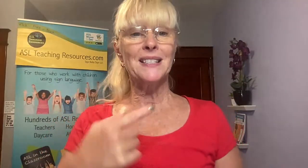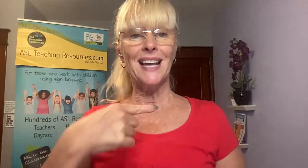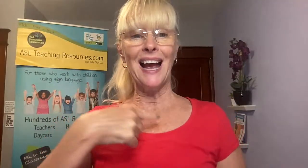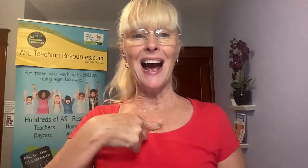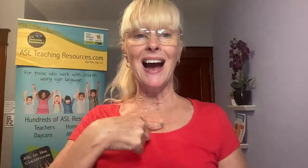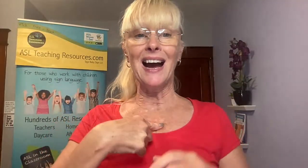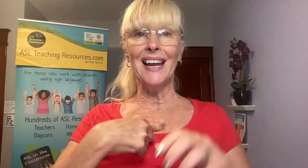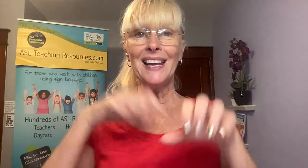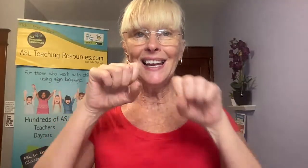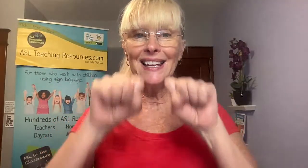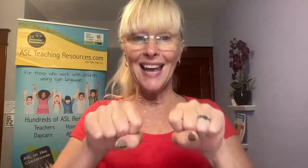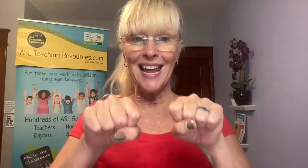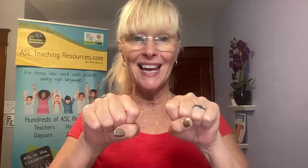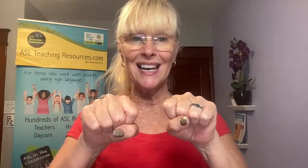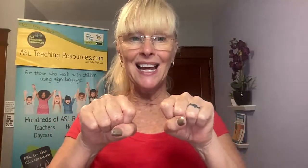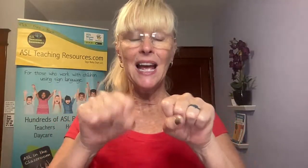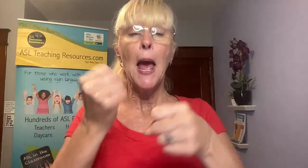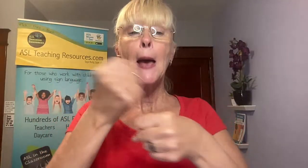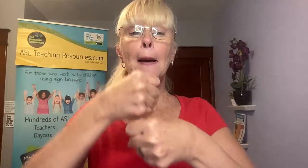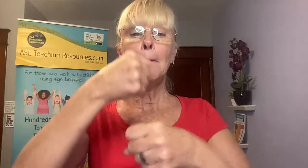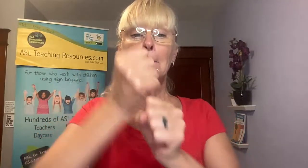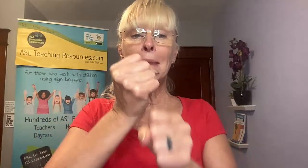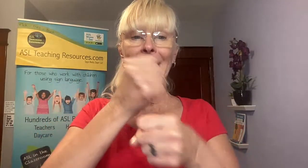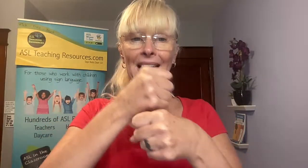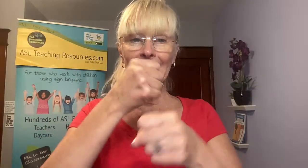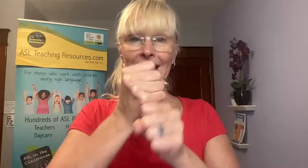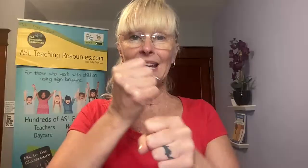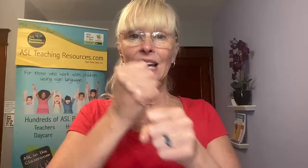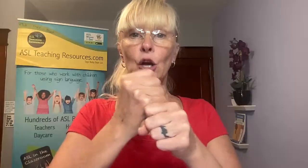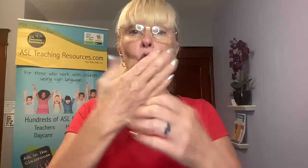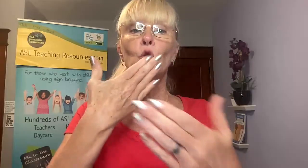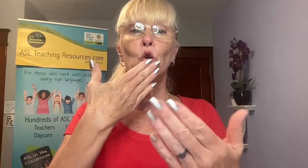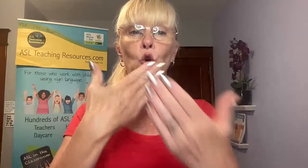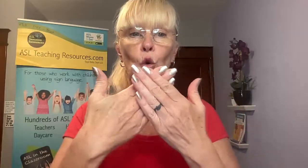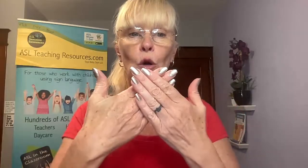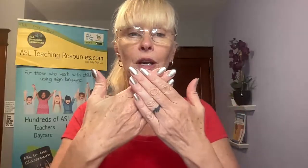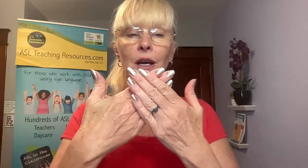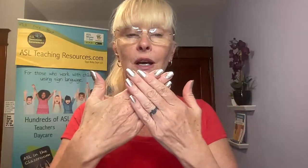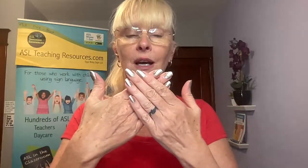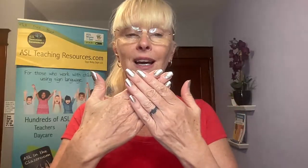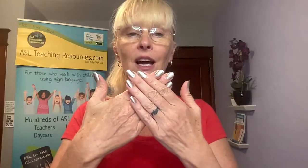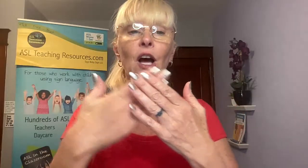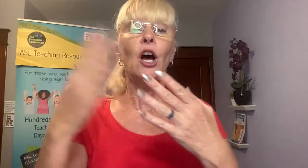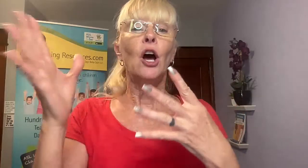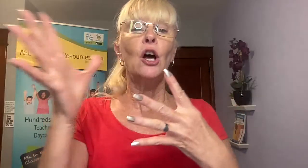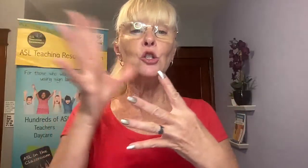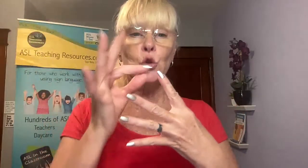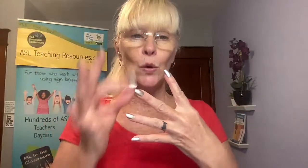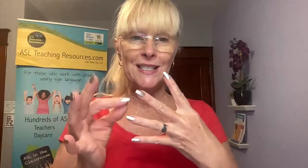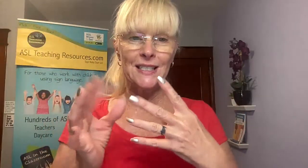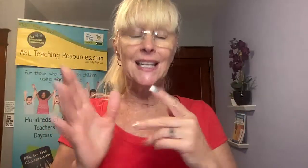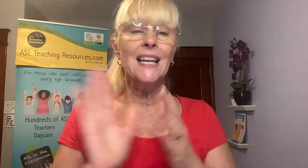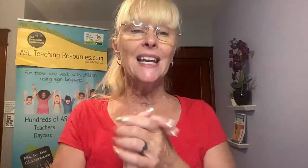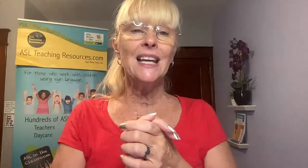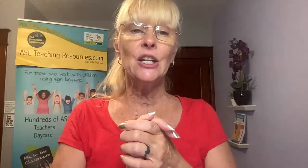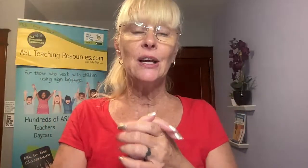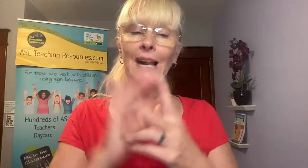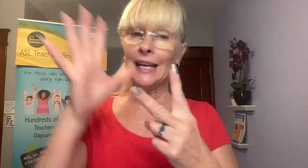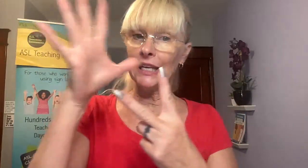say, I can make good choices. And again, you